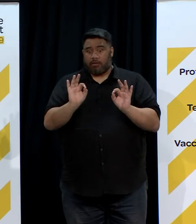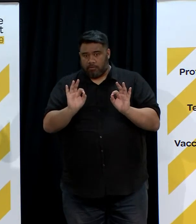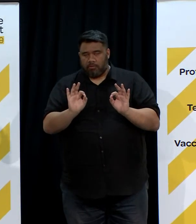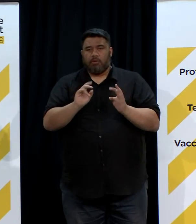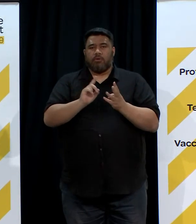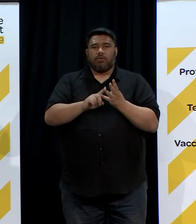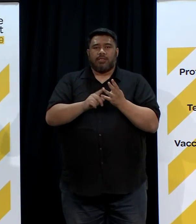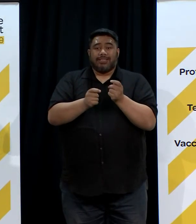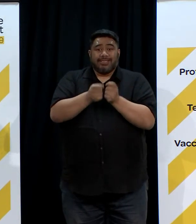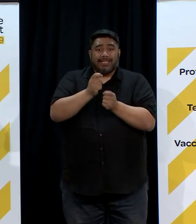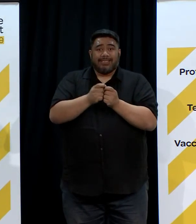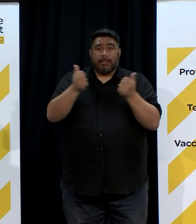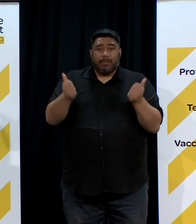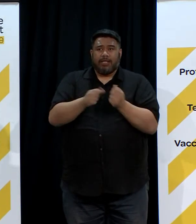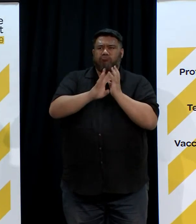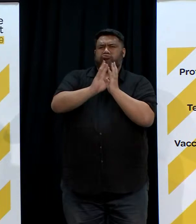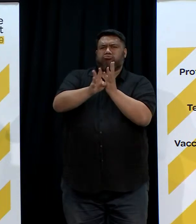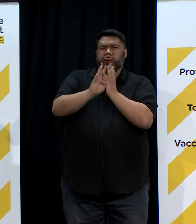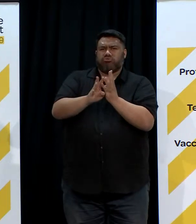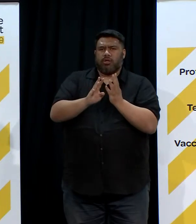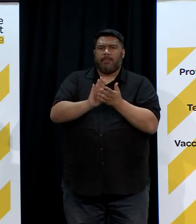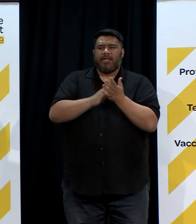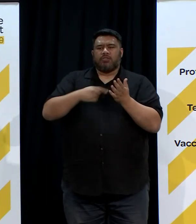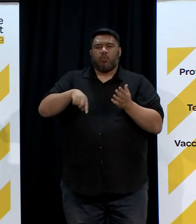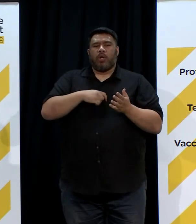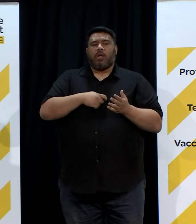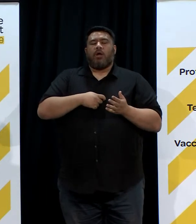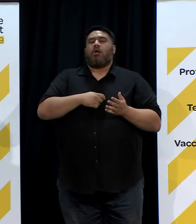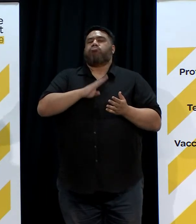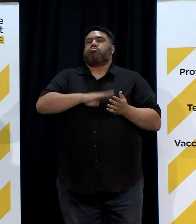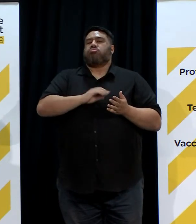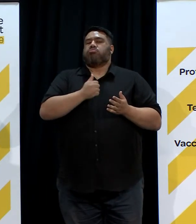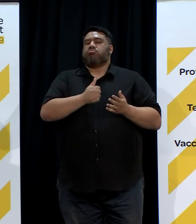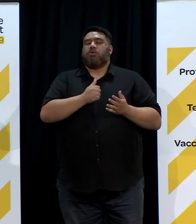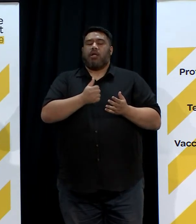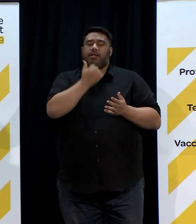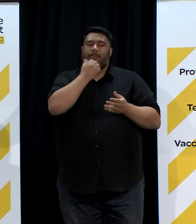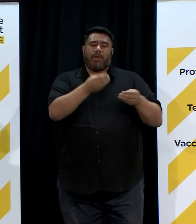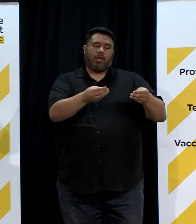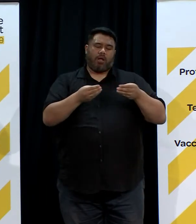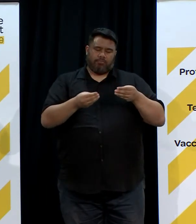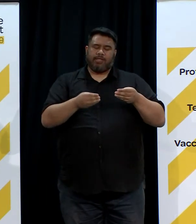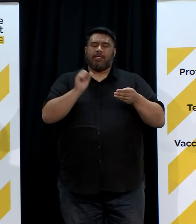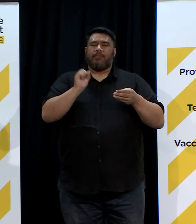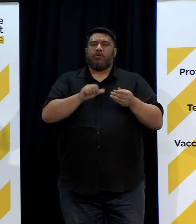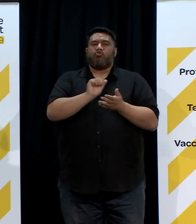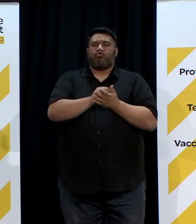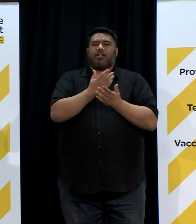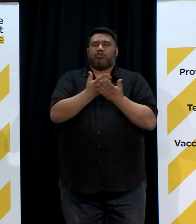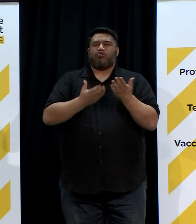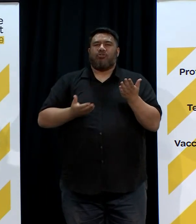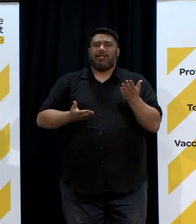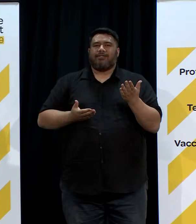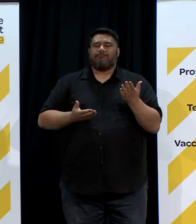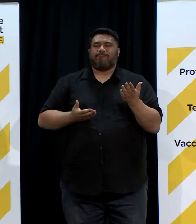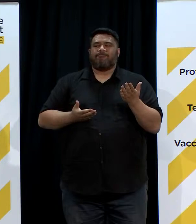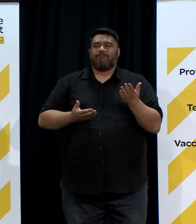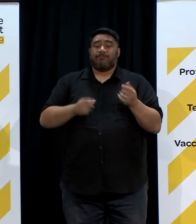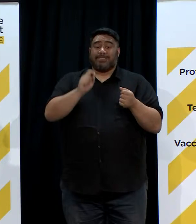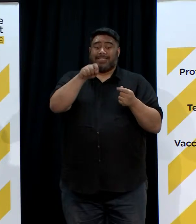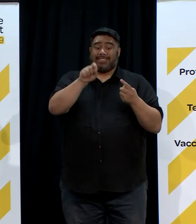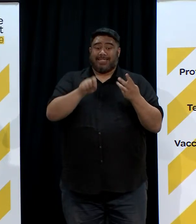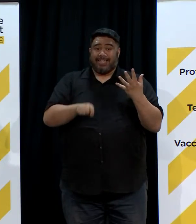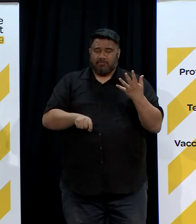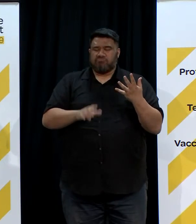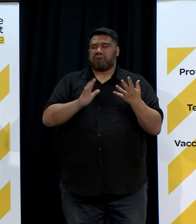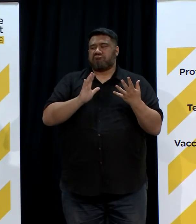of testing, as I mentioned before, that give us confidence that the numbers are telling us what we want to hear. I absolutely understand